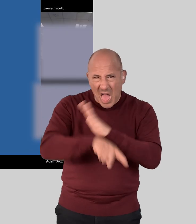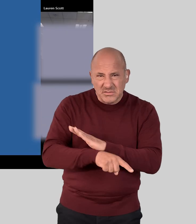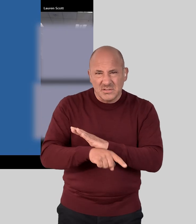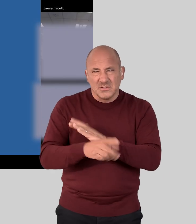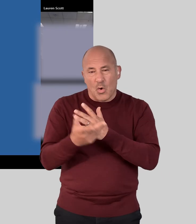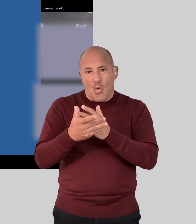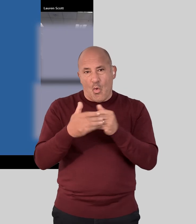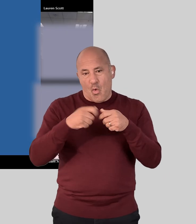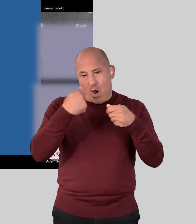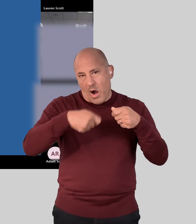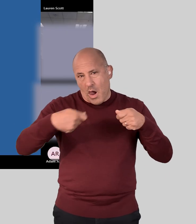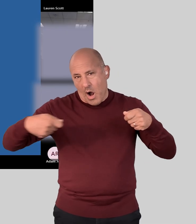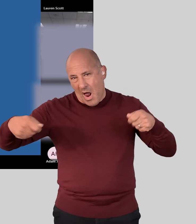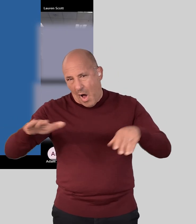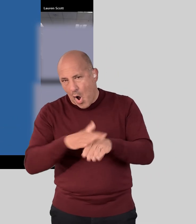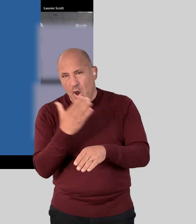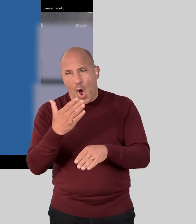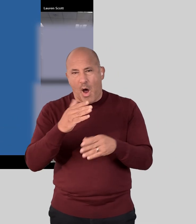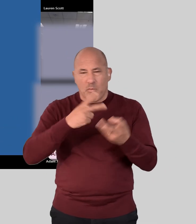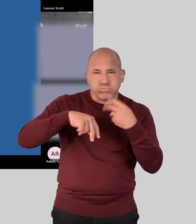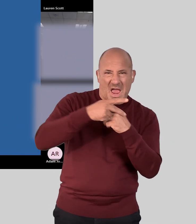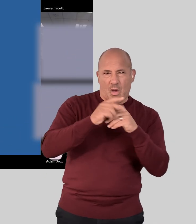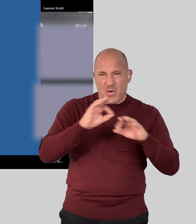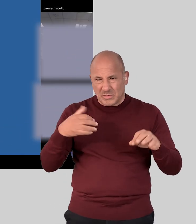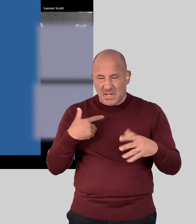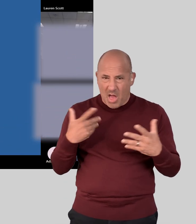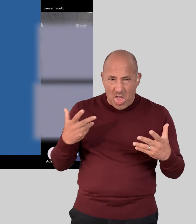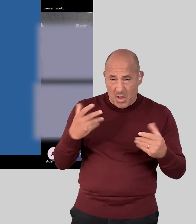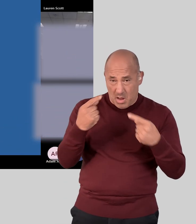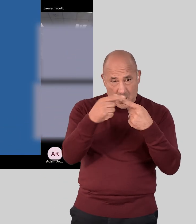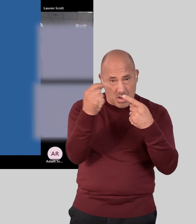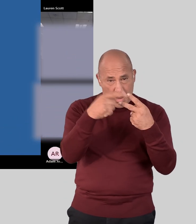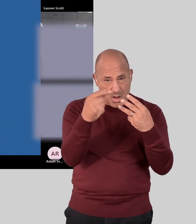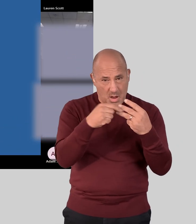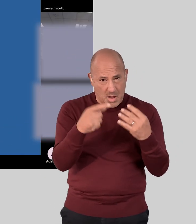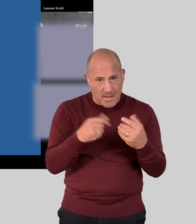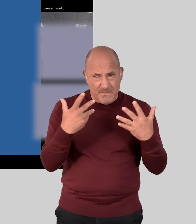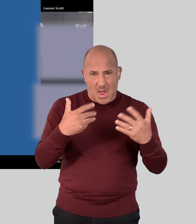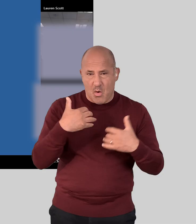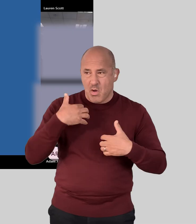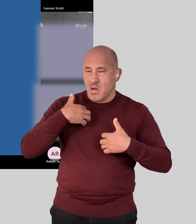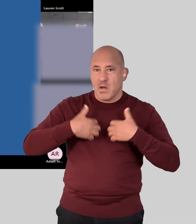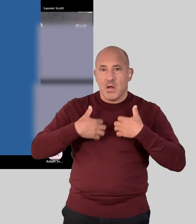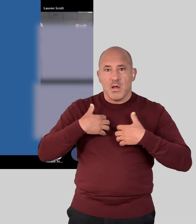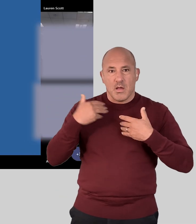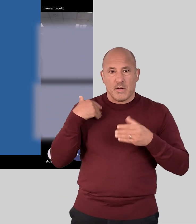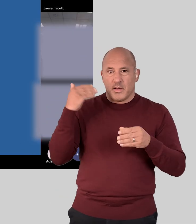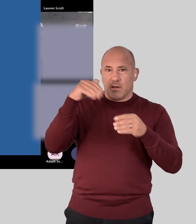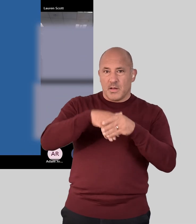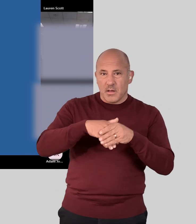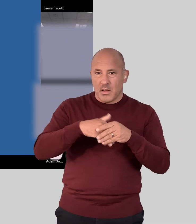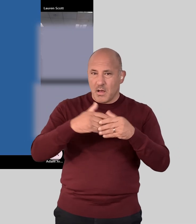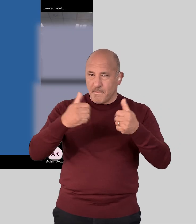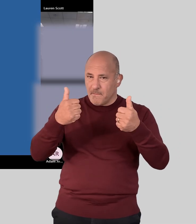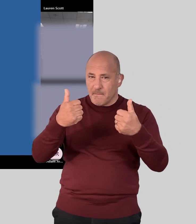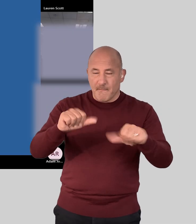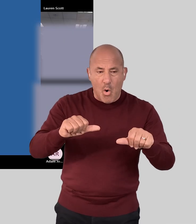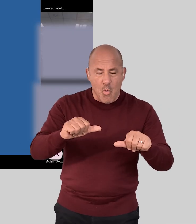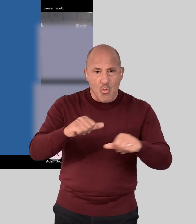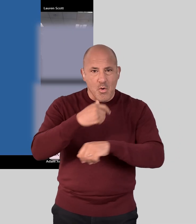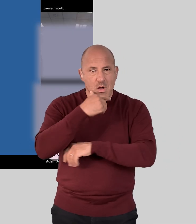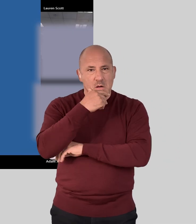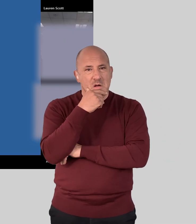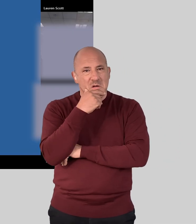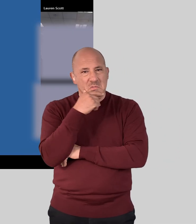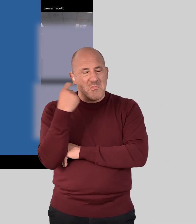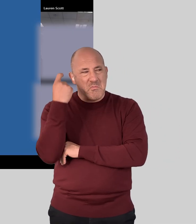it goes for, breaks or not. Quite, there's so many elements, and I'd be so excited, and I am so excited to be in a space finally after so long